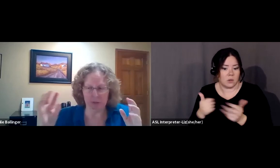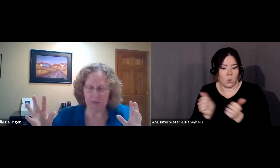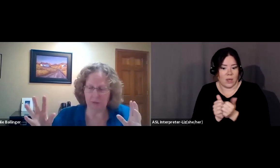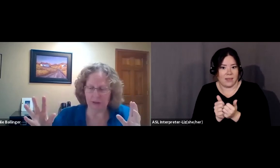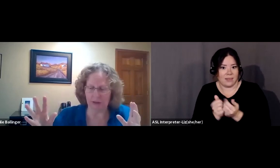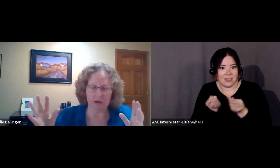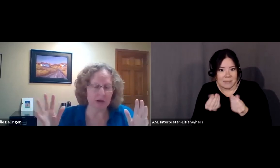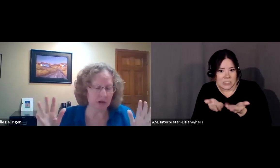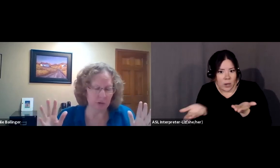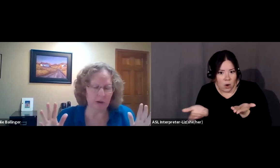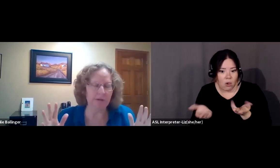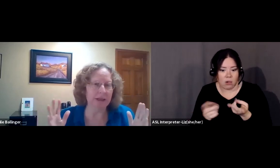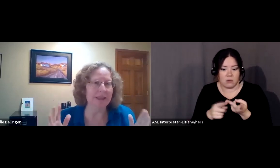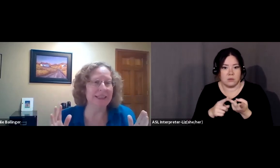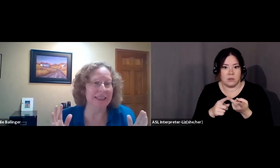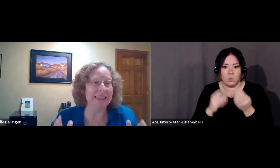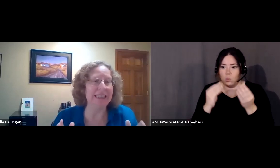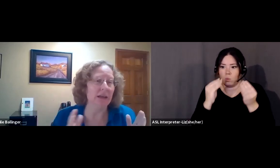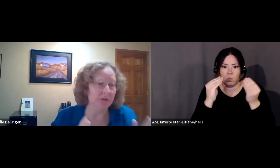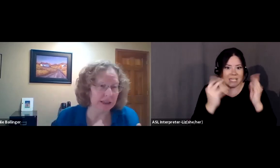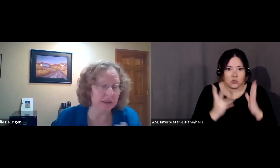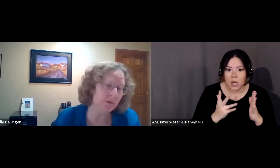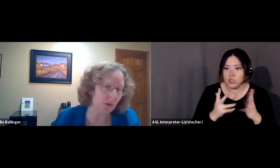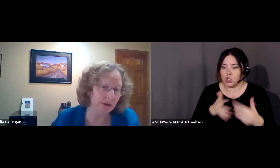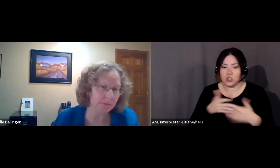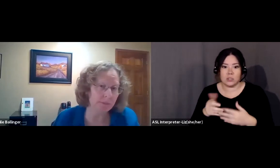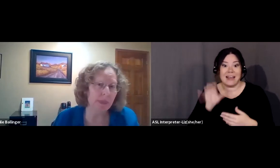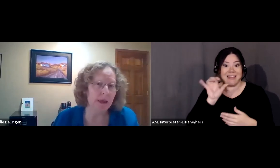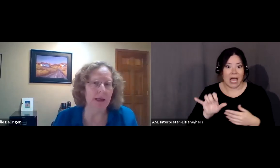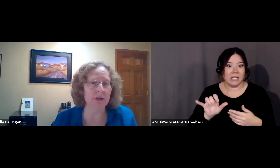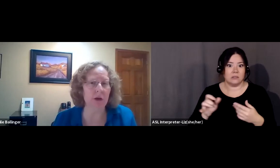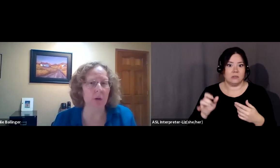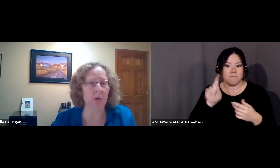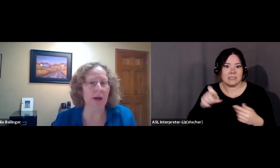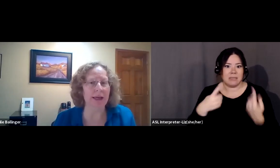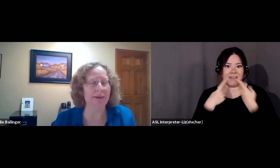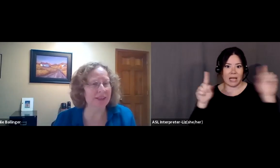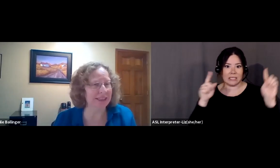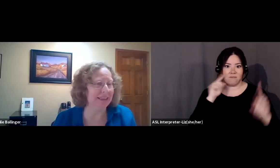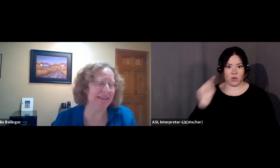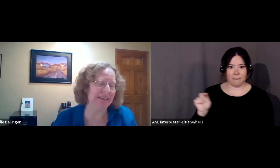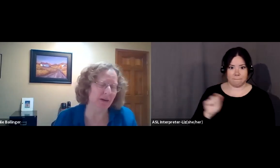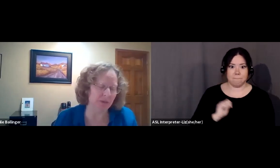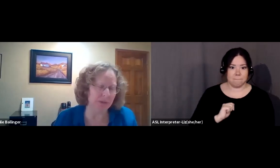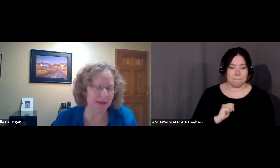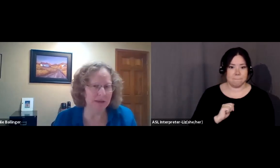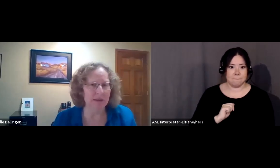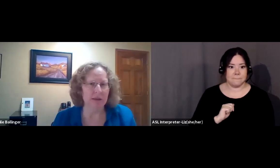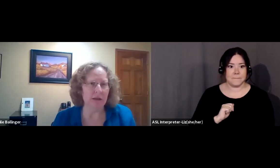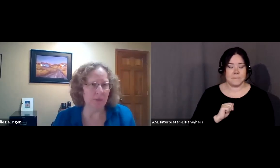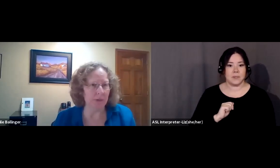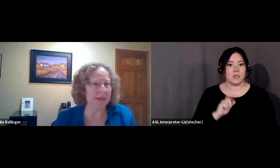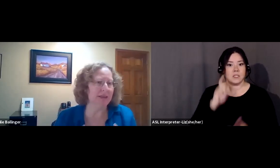material, with the instructors or whoever is indeed effective for them. And so I have seen, there have